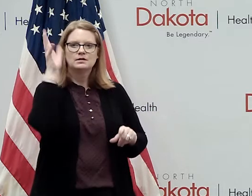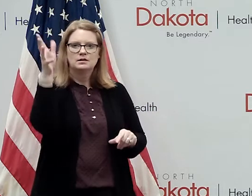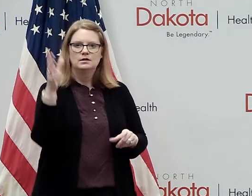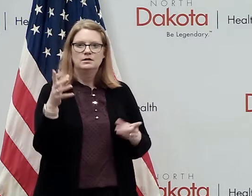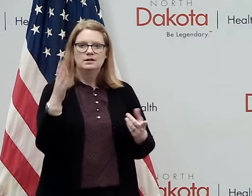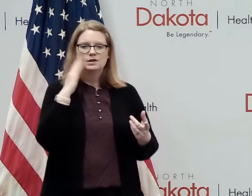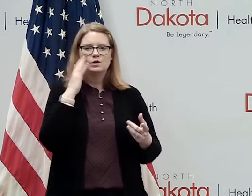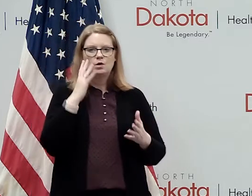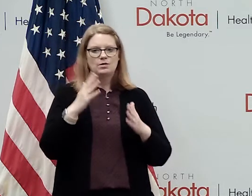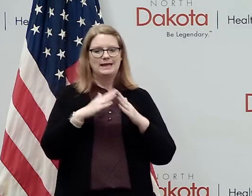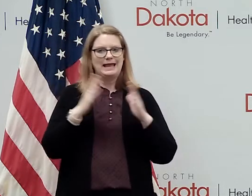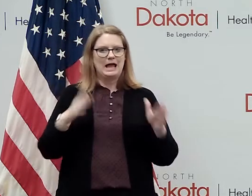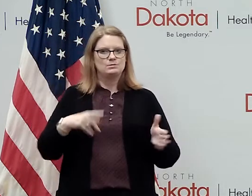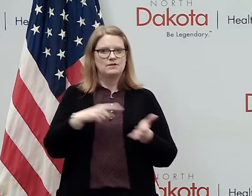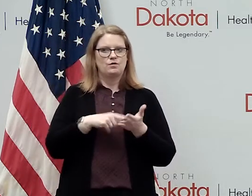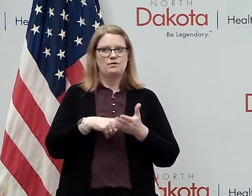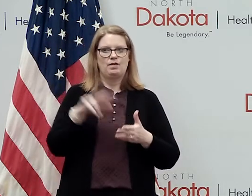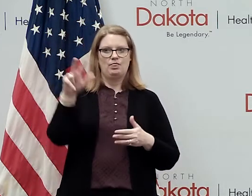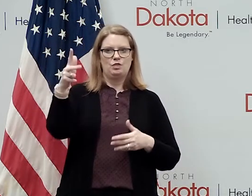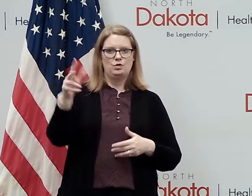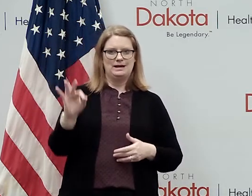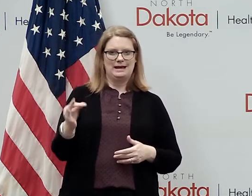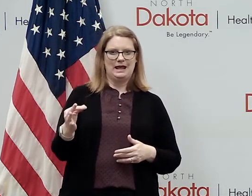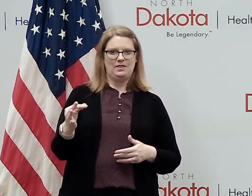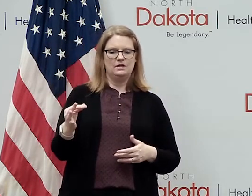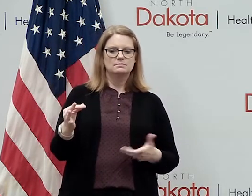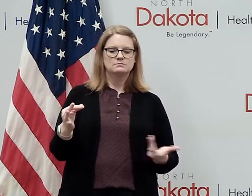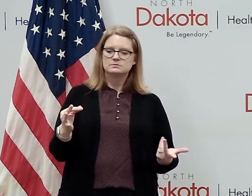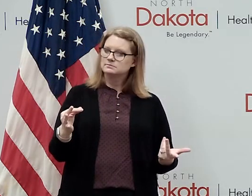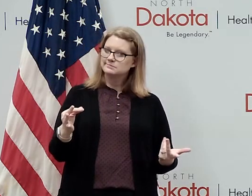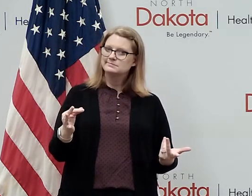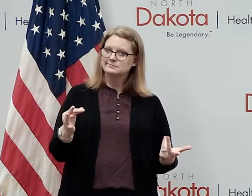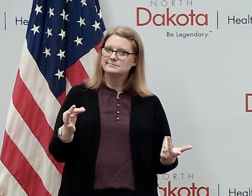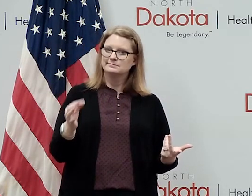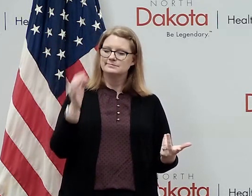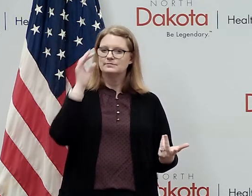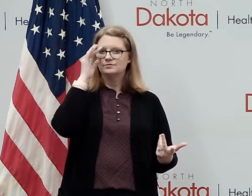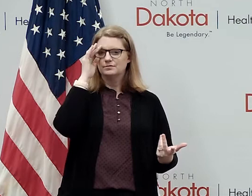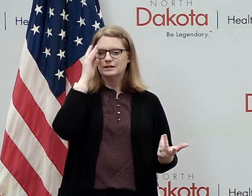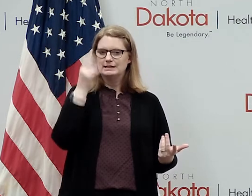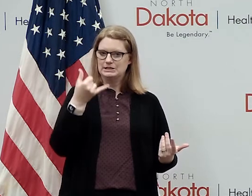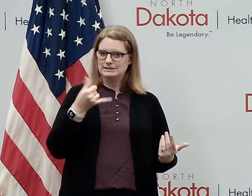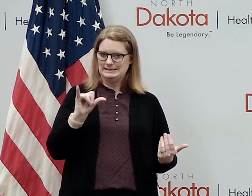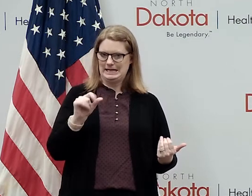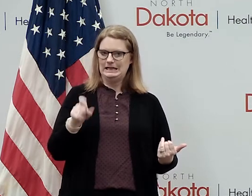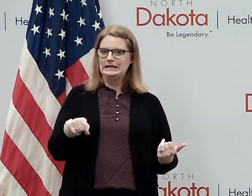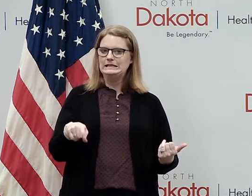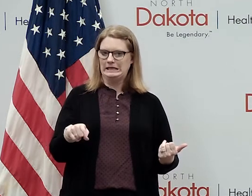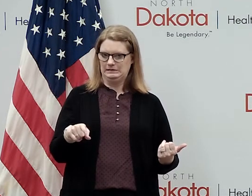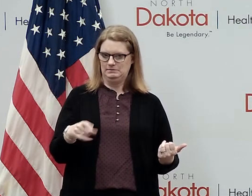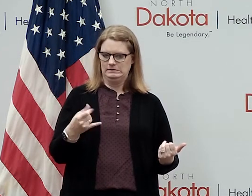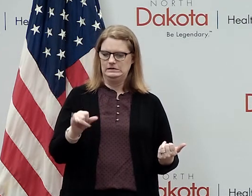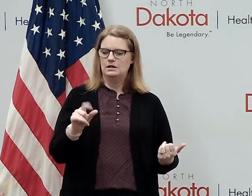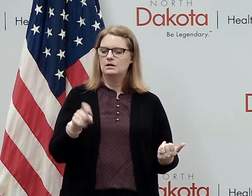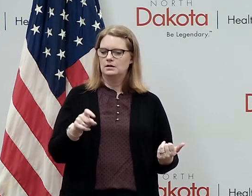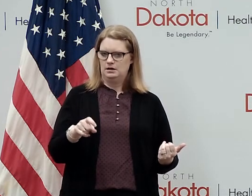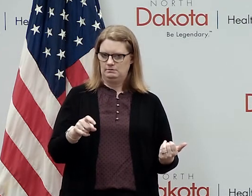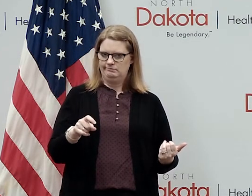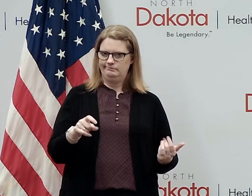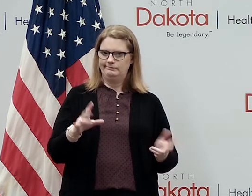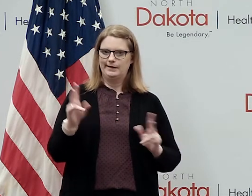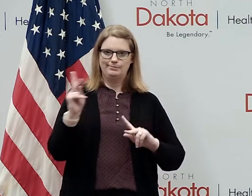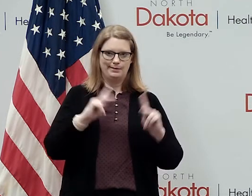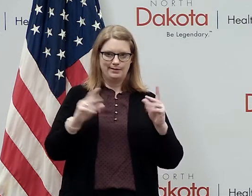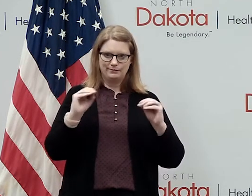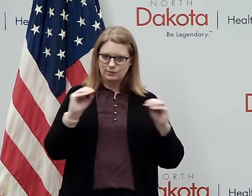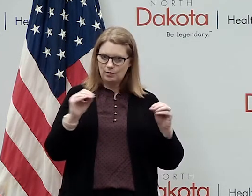as it relates to housing affordability, we still know that there is a need for people experiencing homelessness, whether